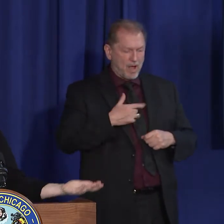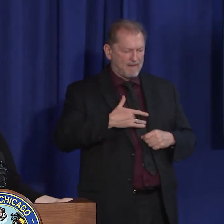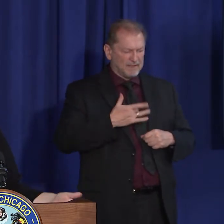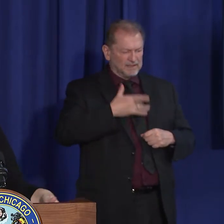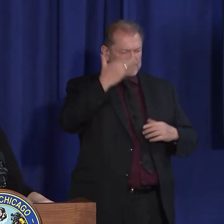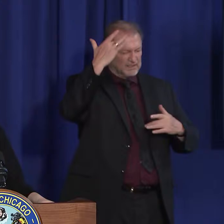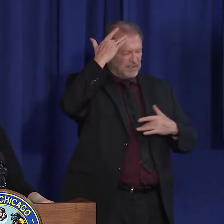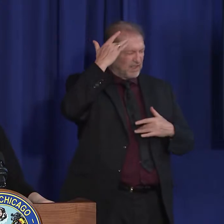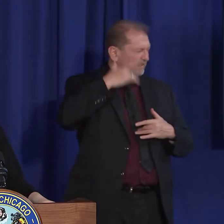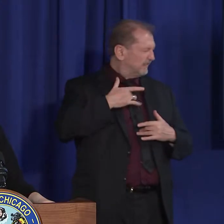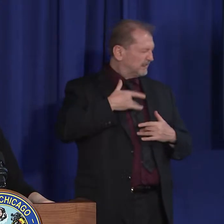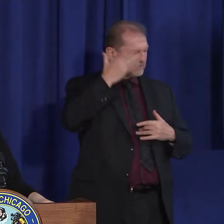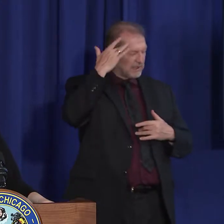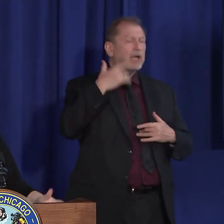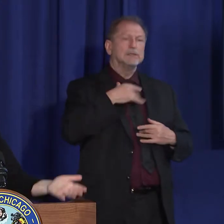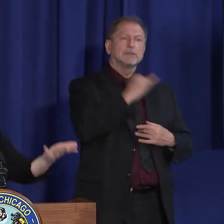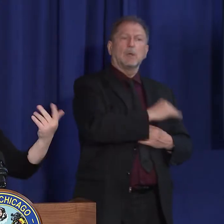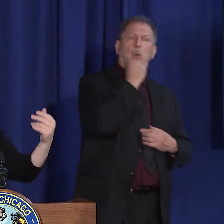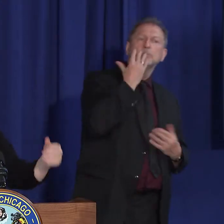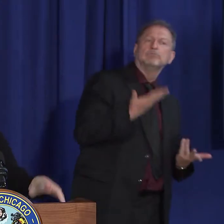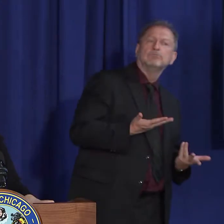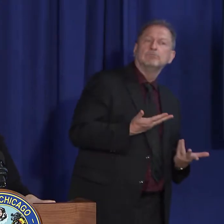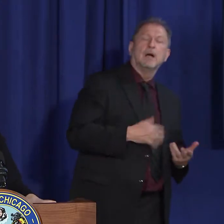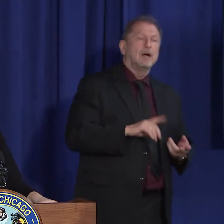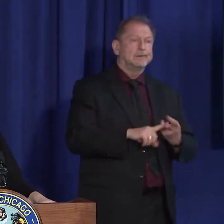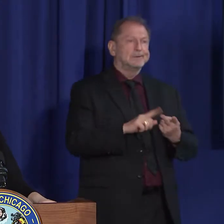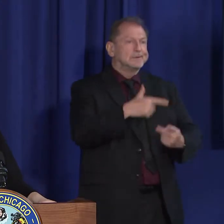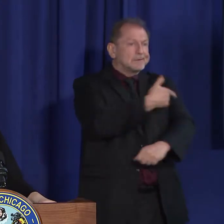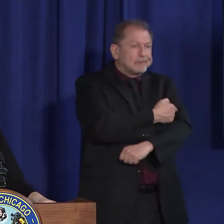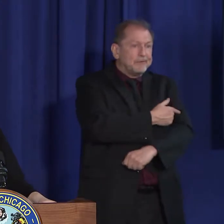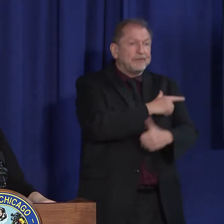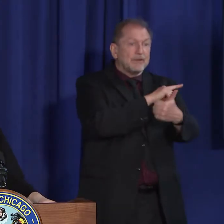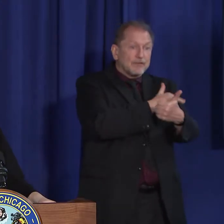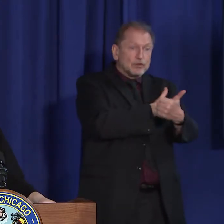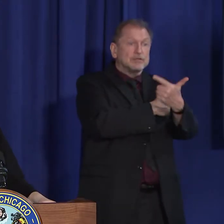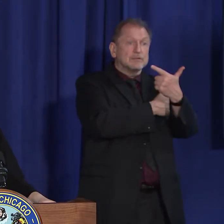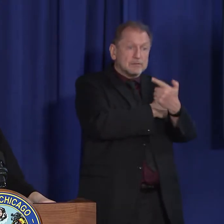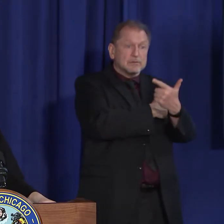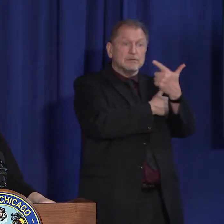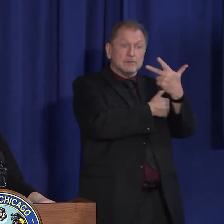a big one, getting vaccinated and staying up to date with your vaccine, getting that 3rd booster if you haven't.